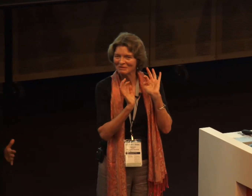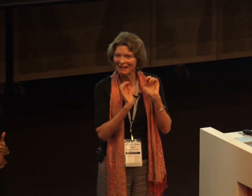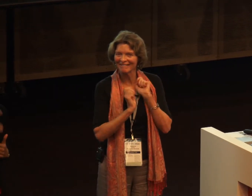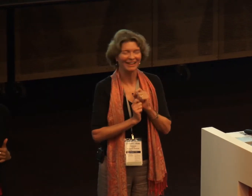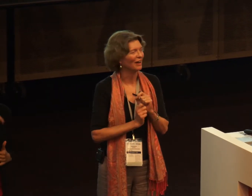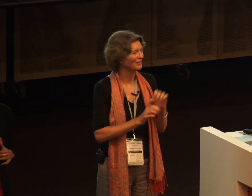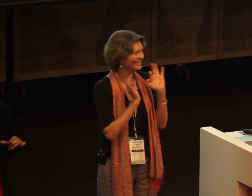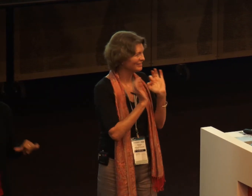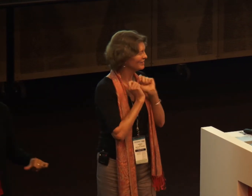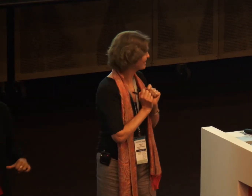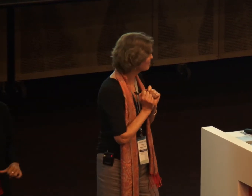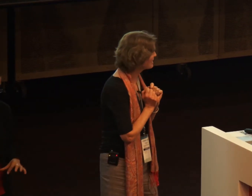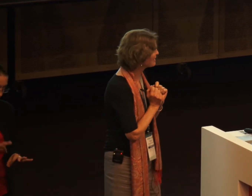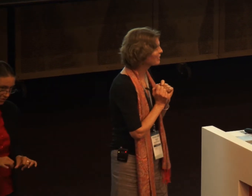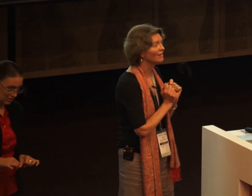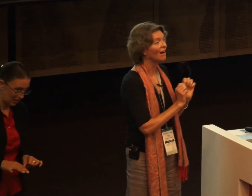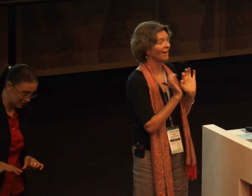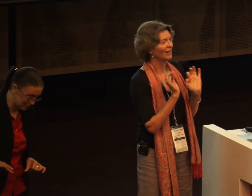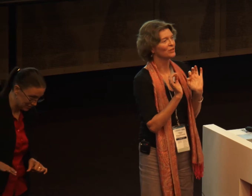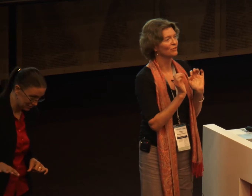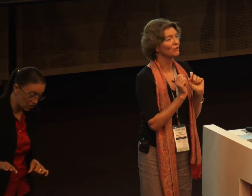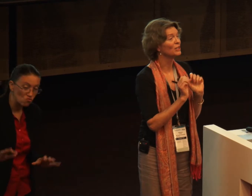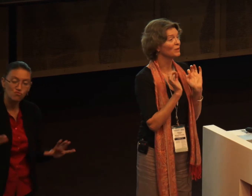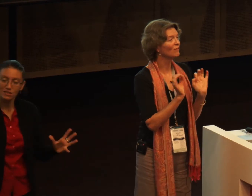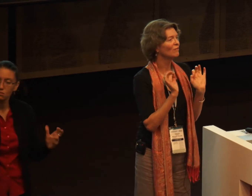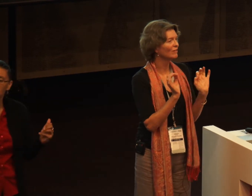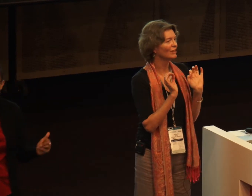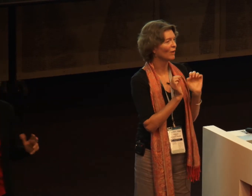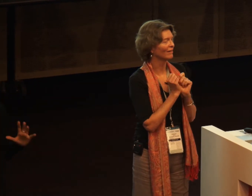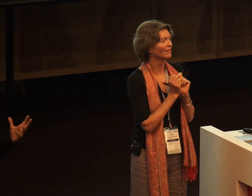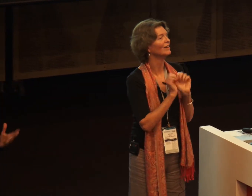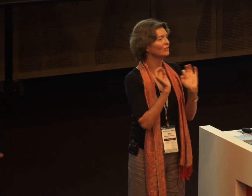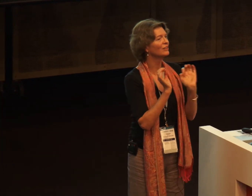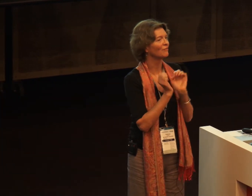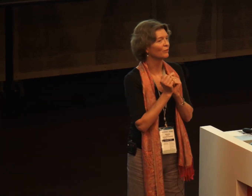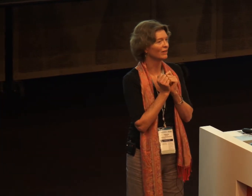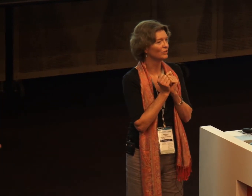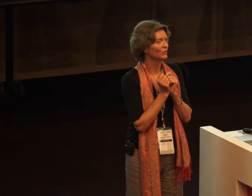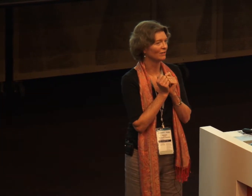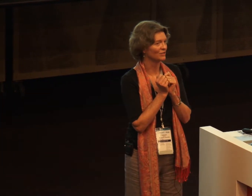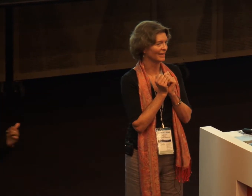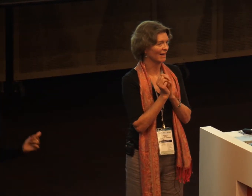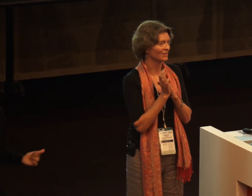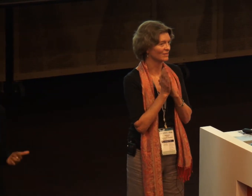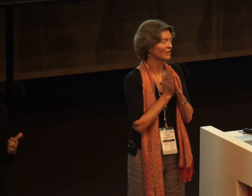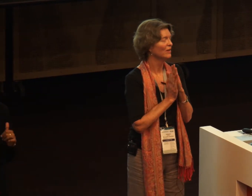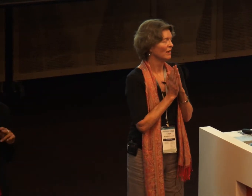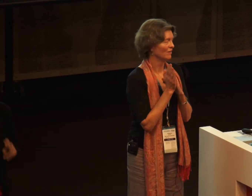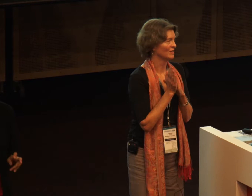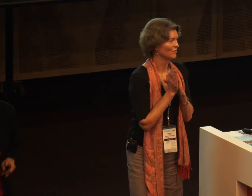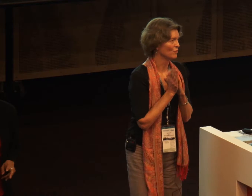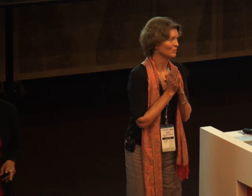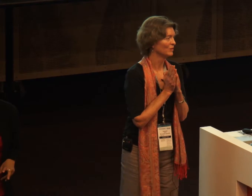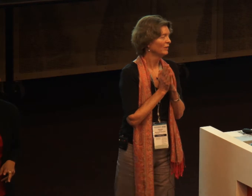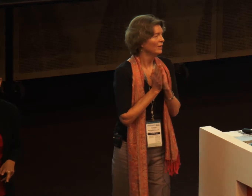so not completely good acoustic recordings, but really quite good enough that we can do acoustic analysis